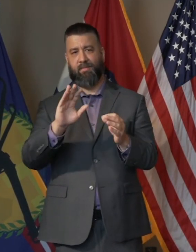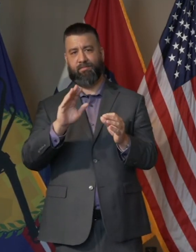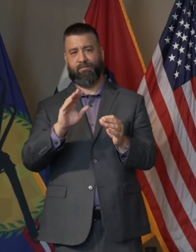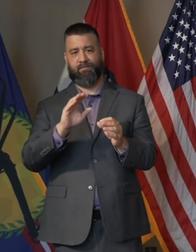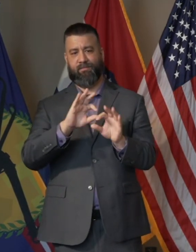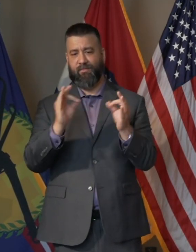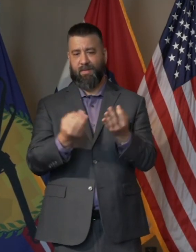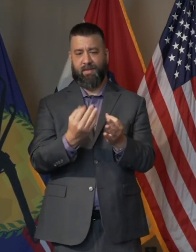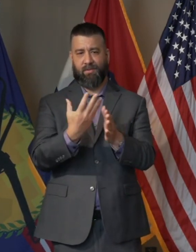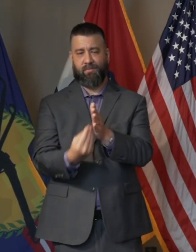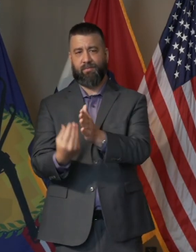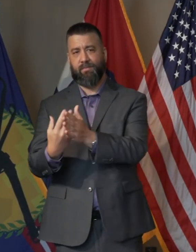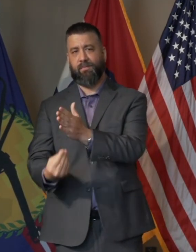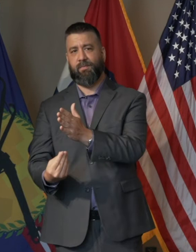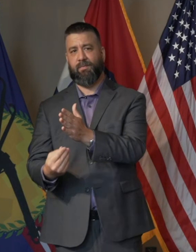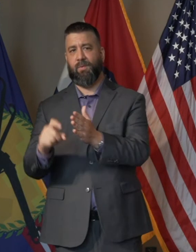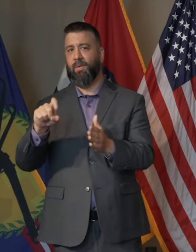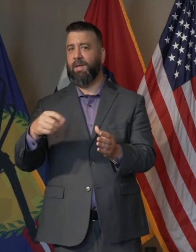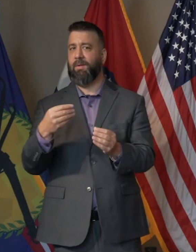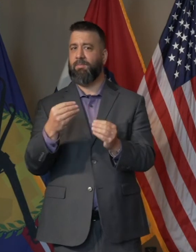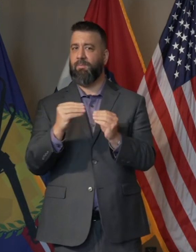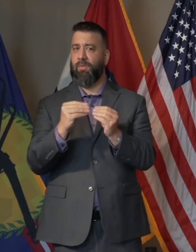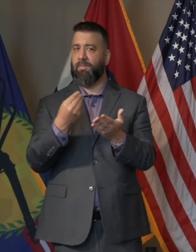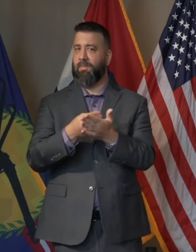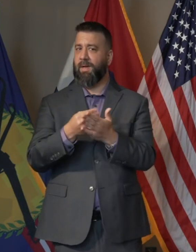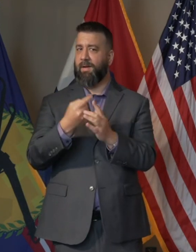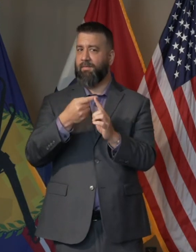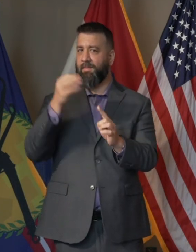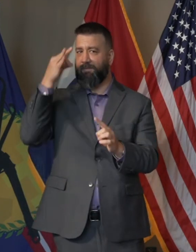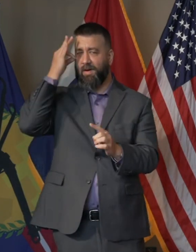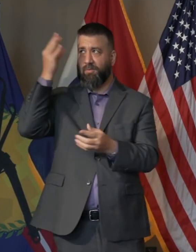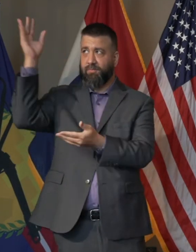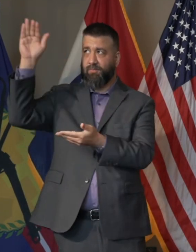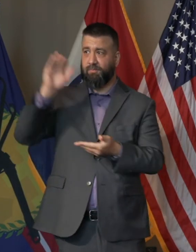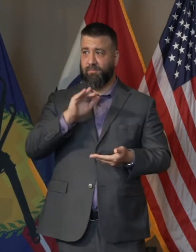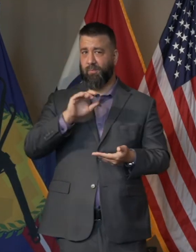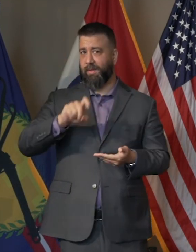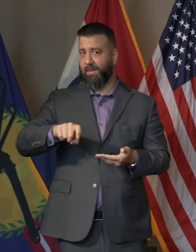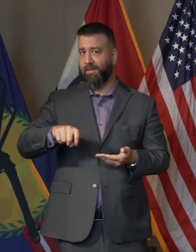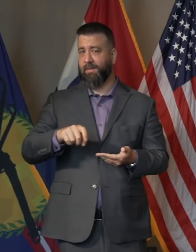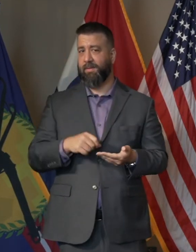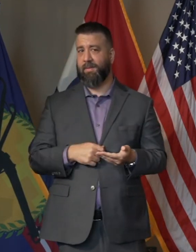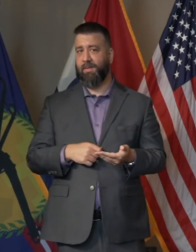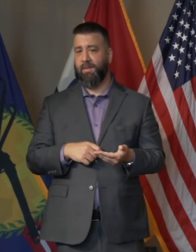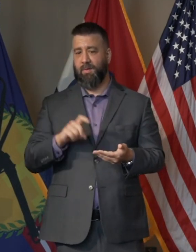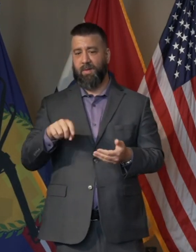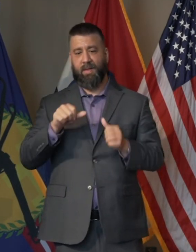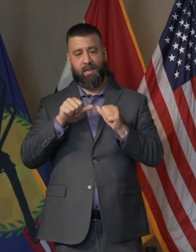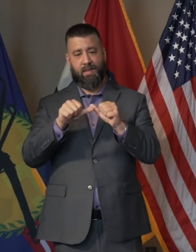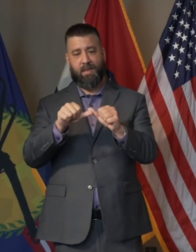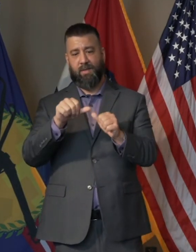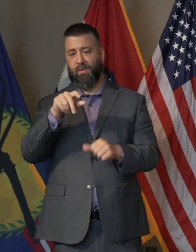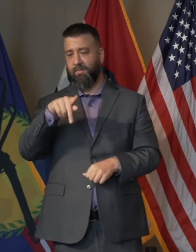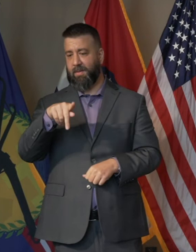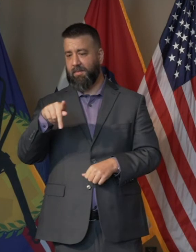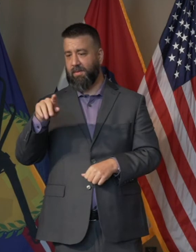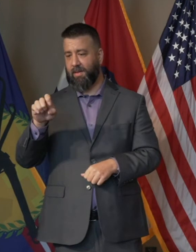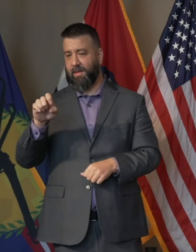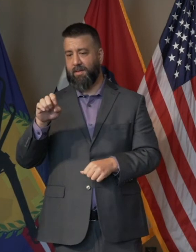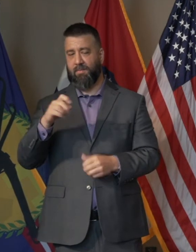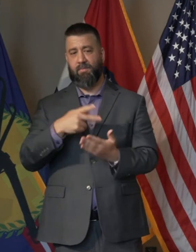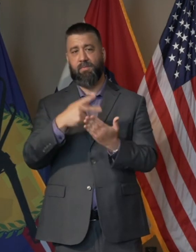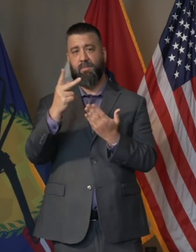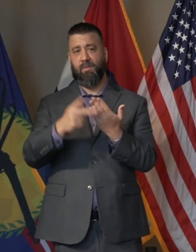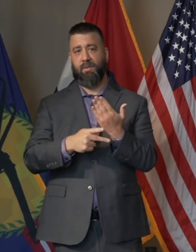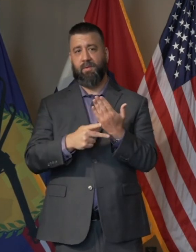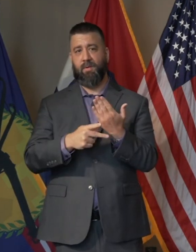together. We need more resources from our federal government. We need a continuation of the PPP program, and